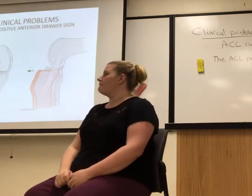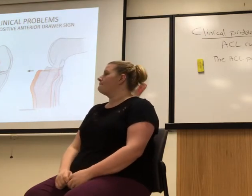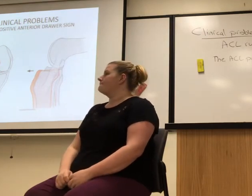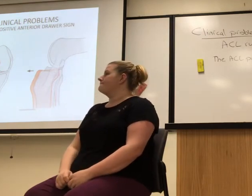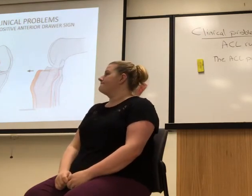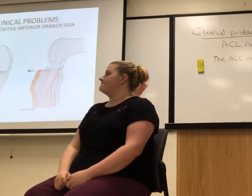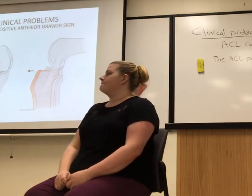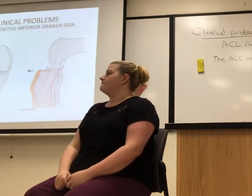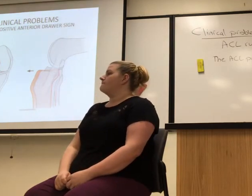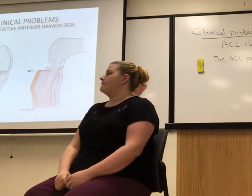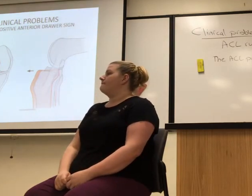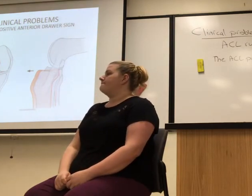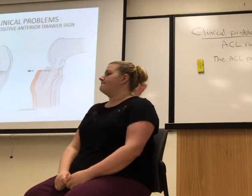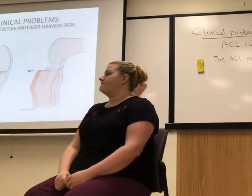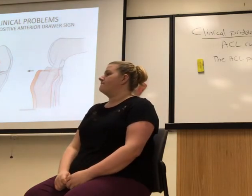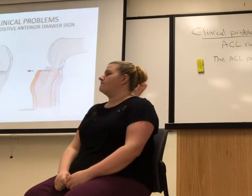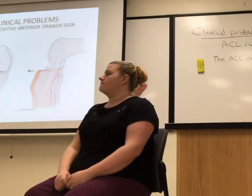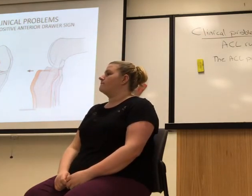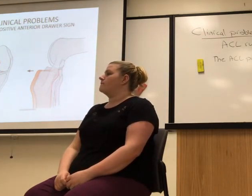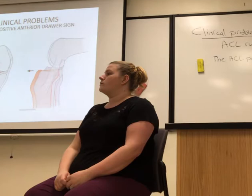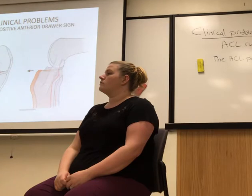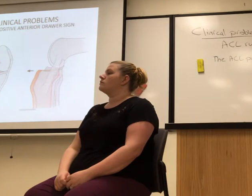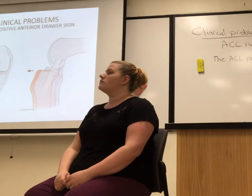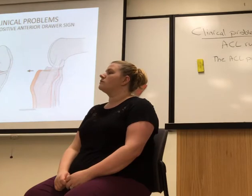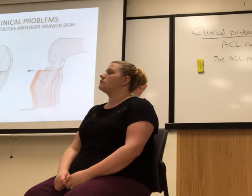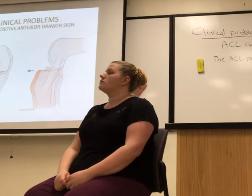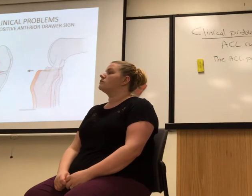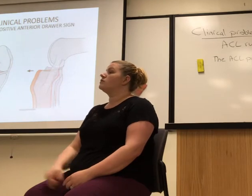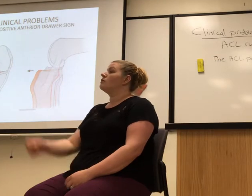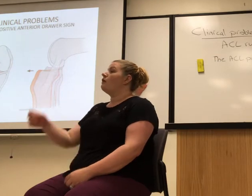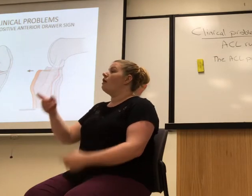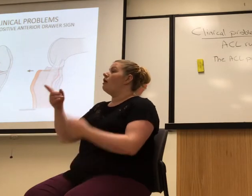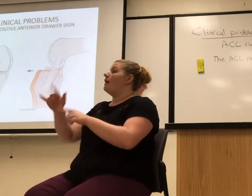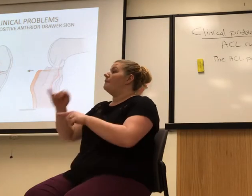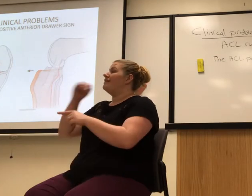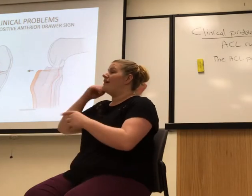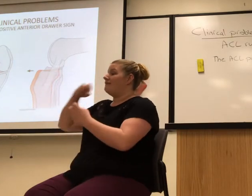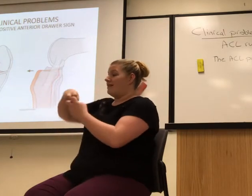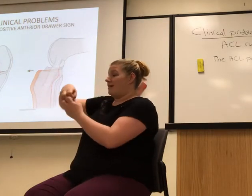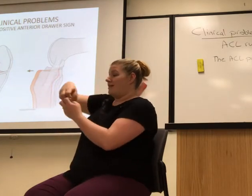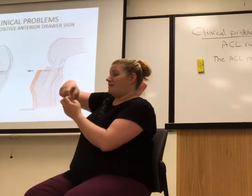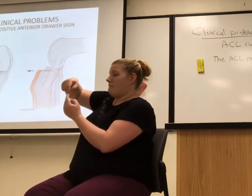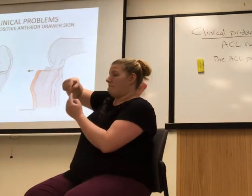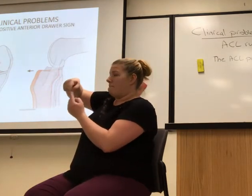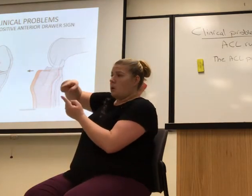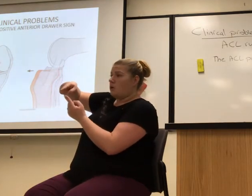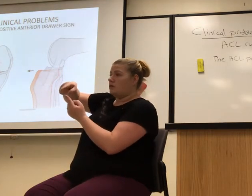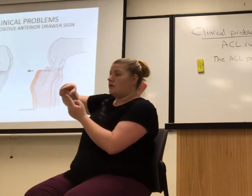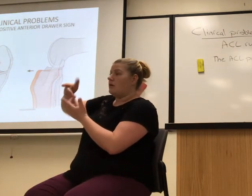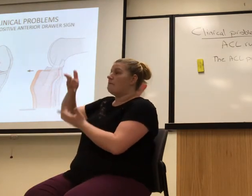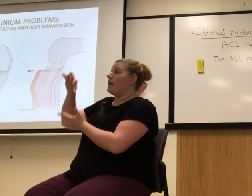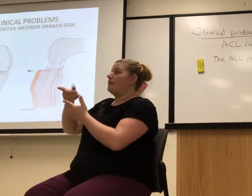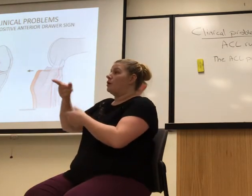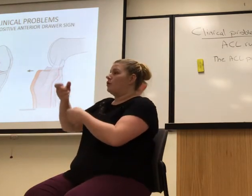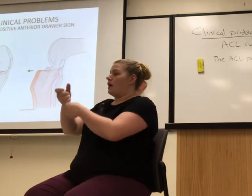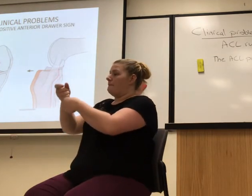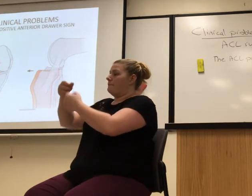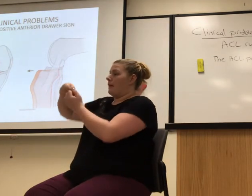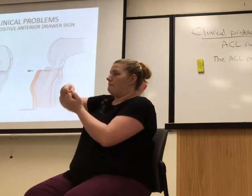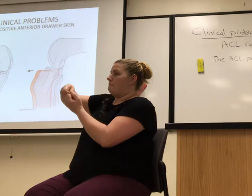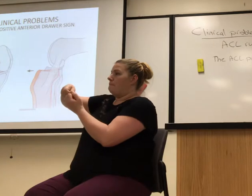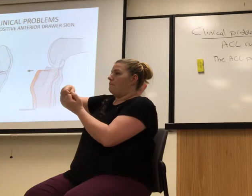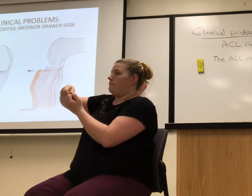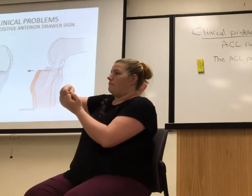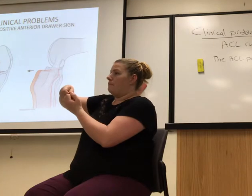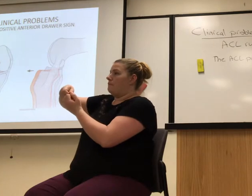displacement of leg. So if it's ruptured, you might be able to pull or draw